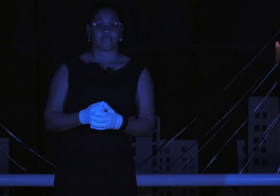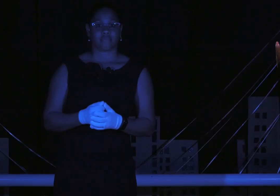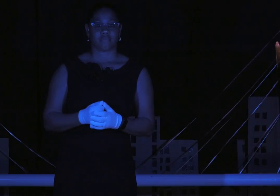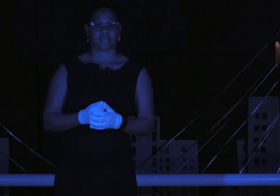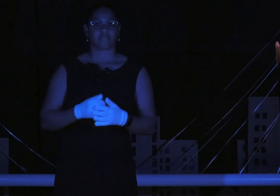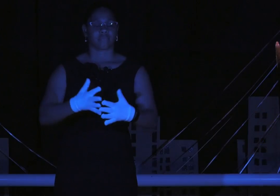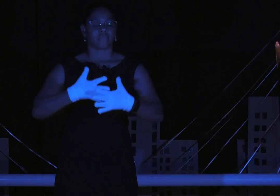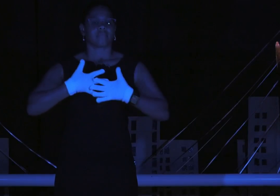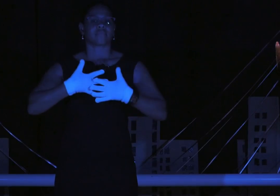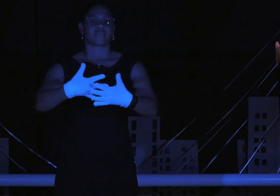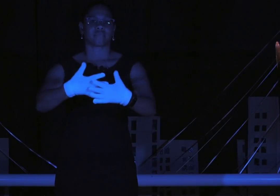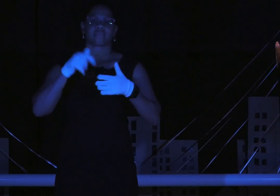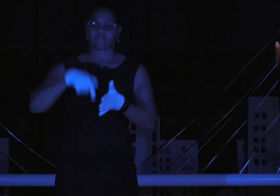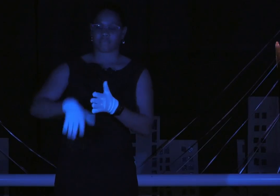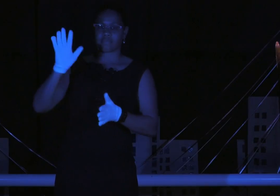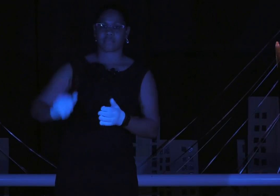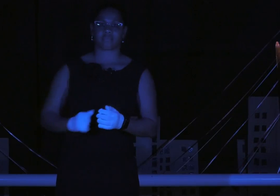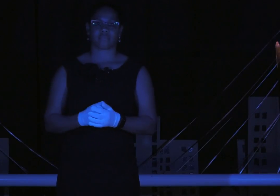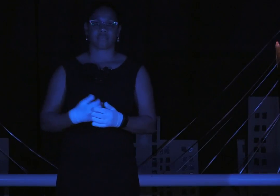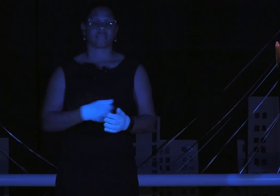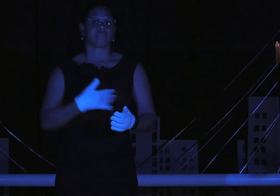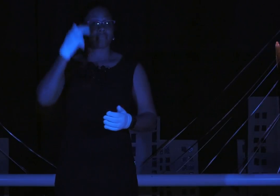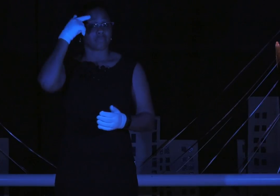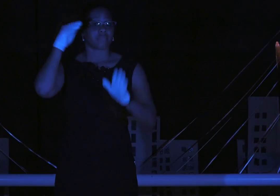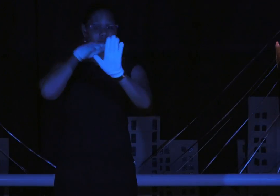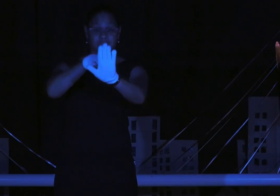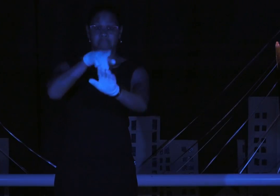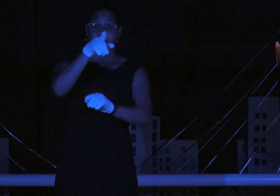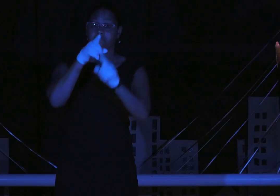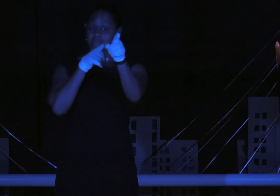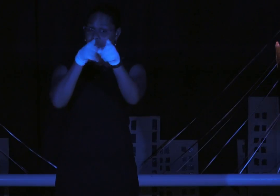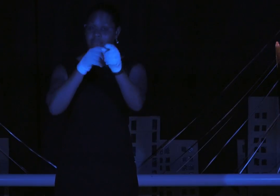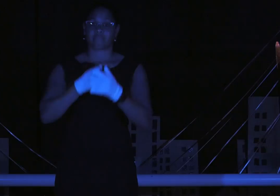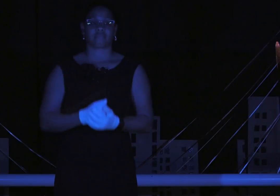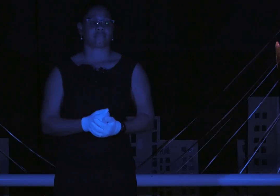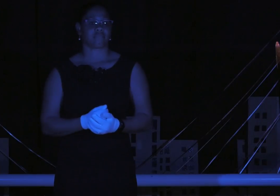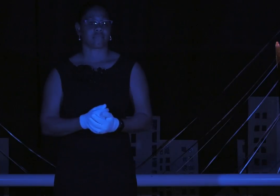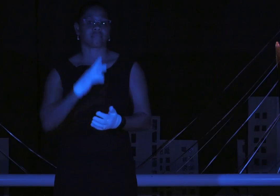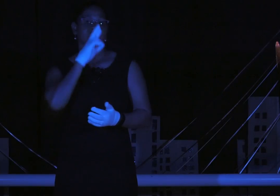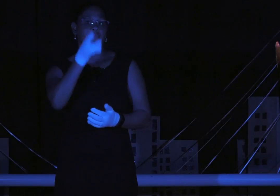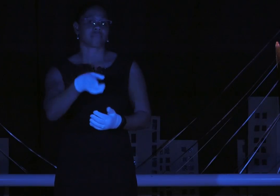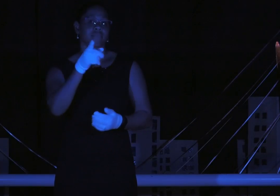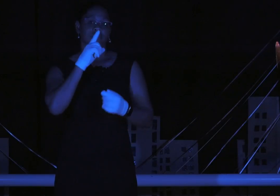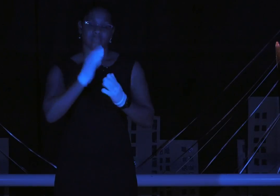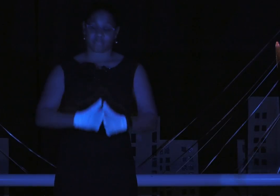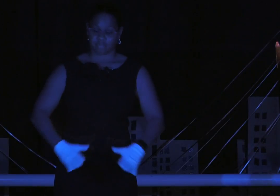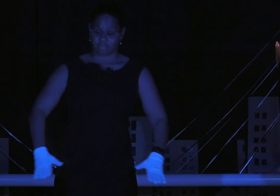Take a deep breath and think before you talk. Are you the quiet or